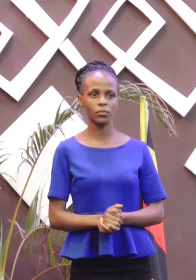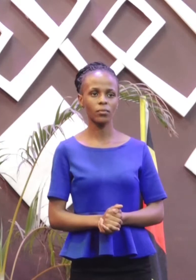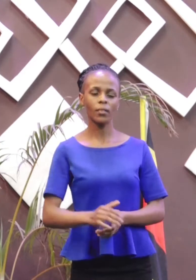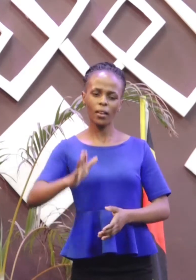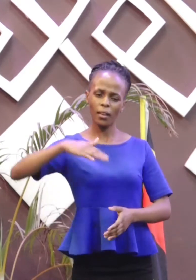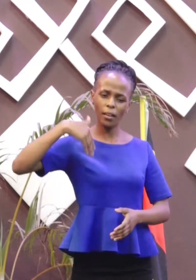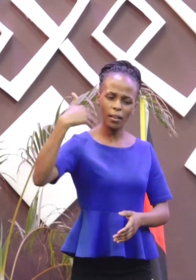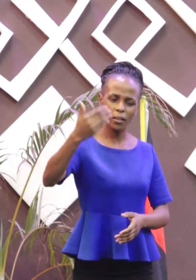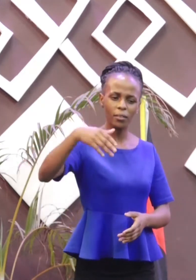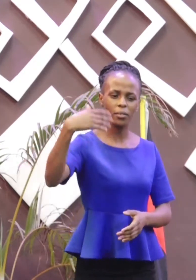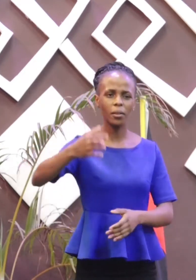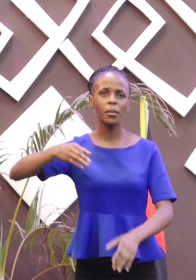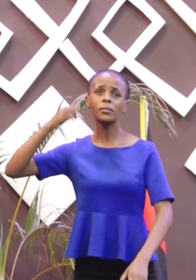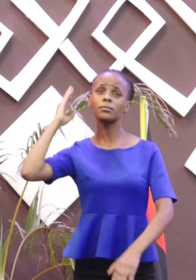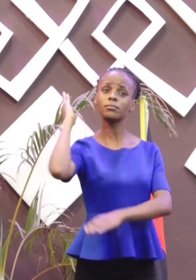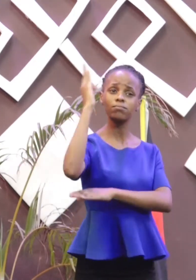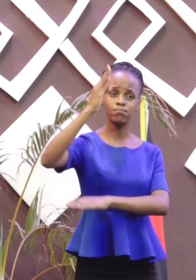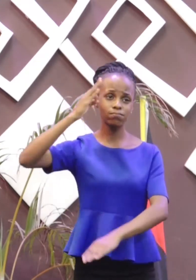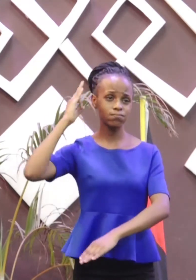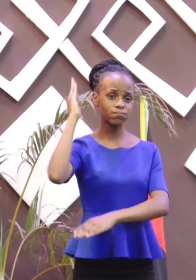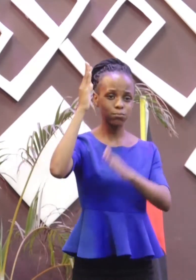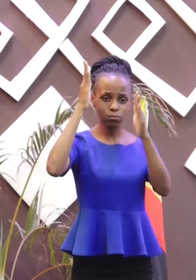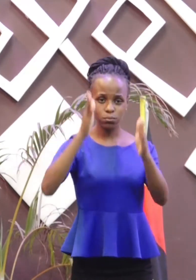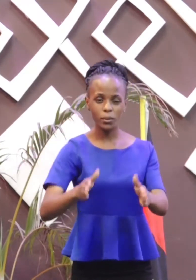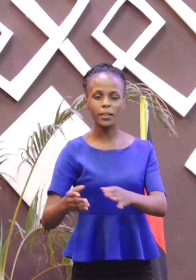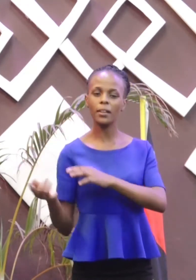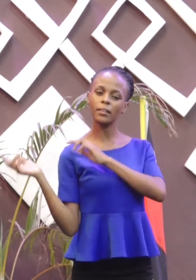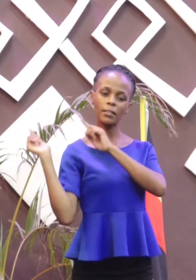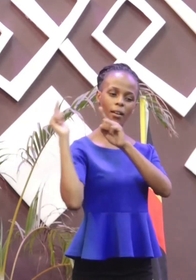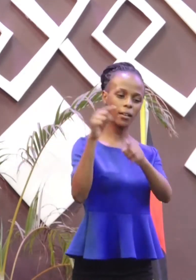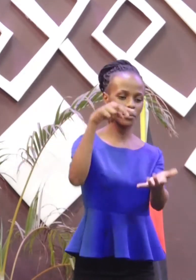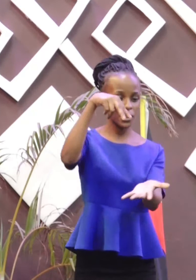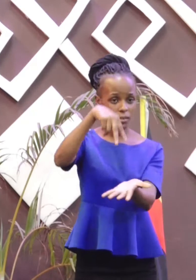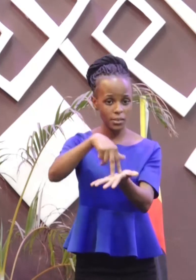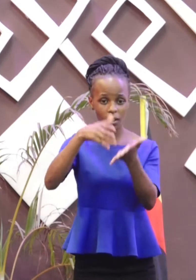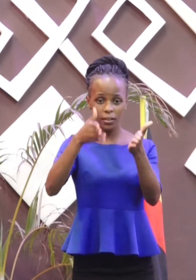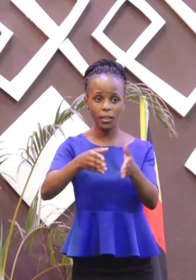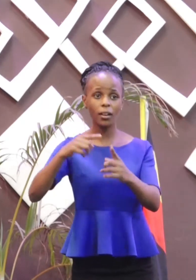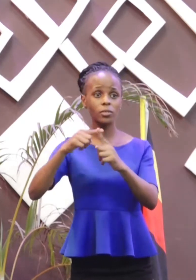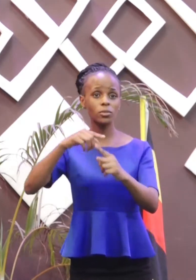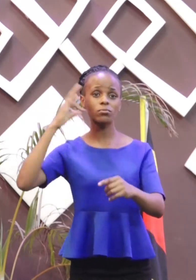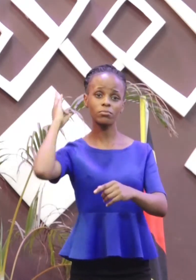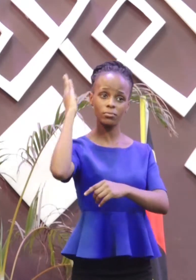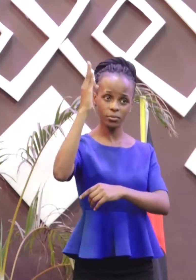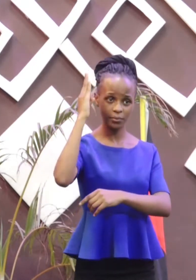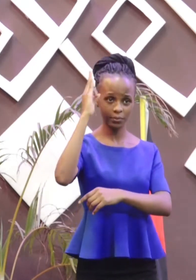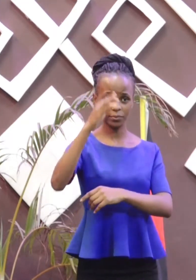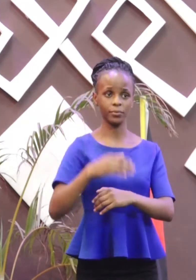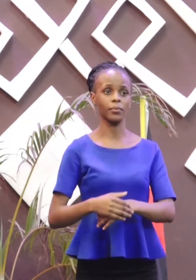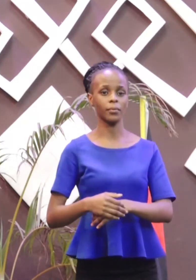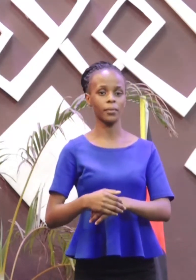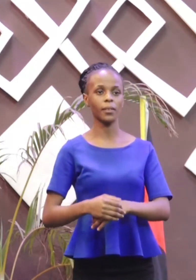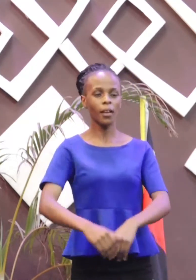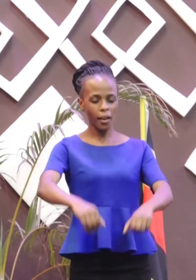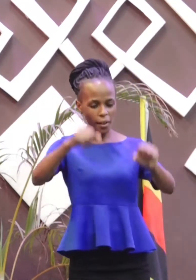Every preacher that stands on this platform, buli mubuulizi yenna ayimirira ku kituuti kino,